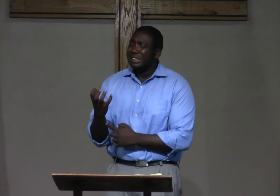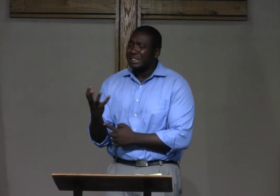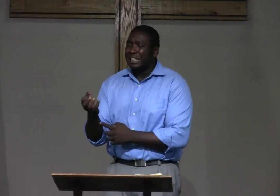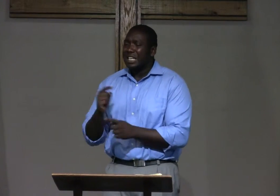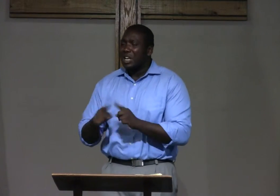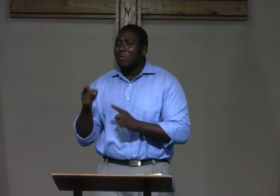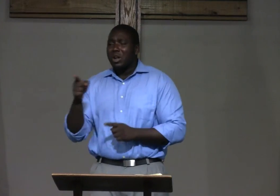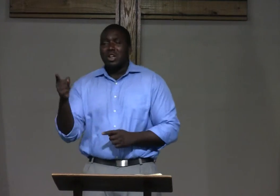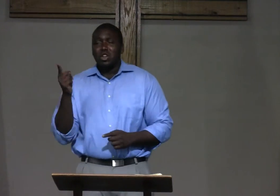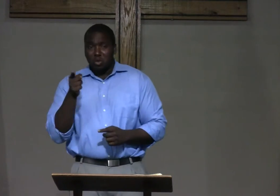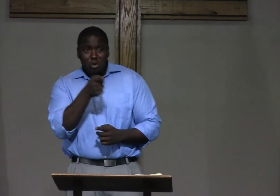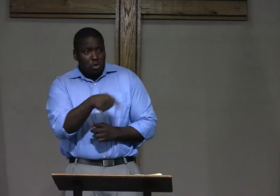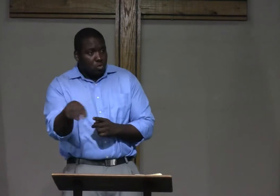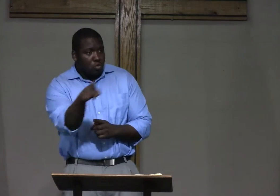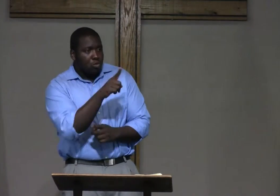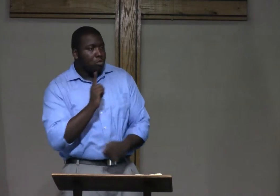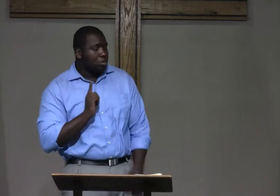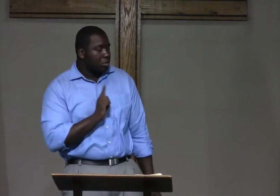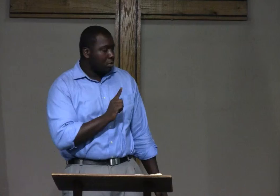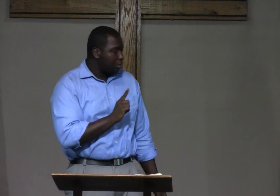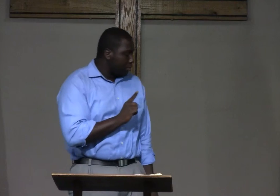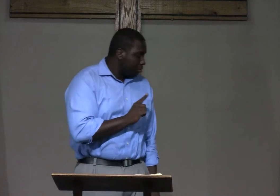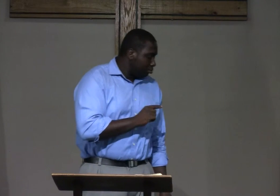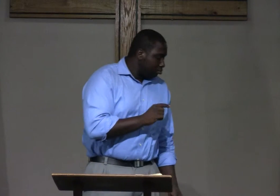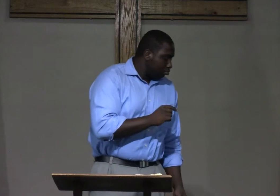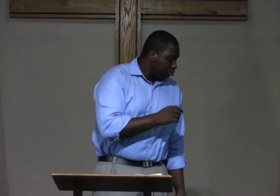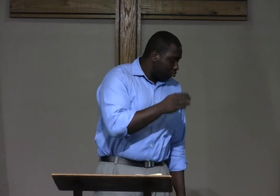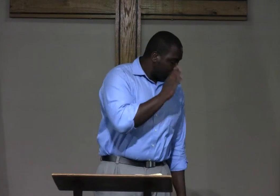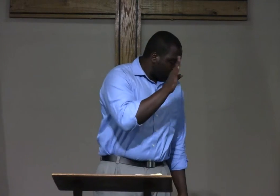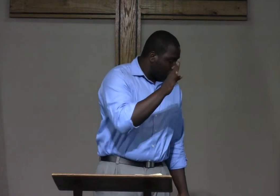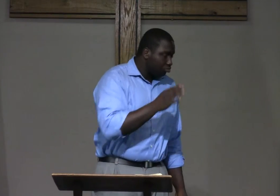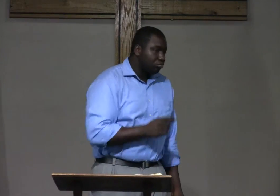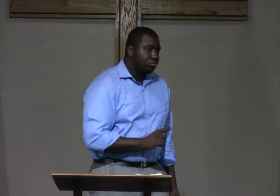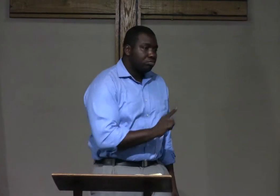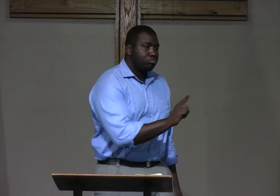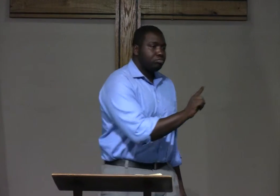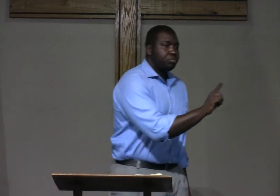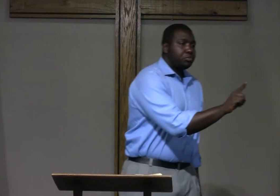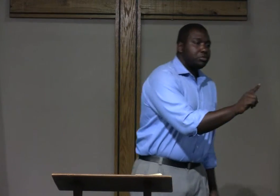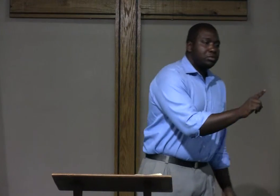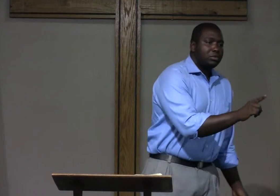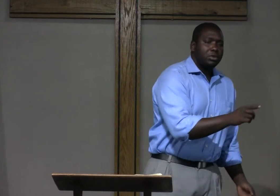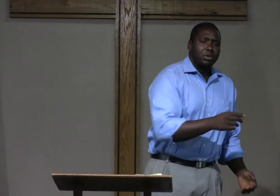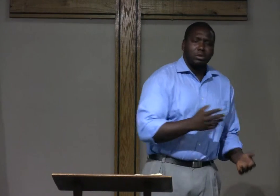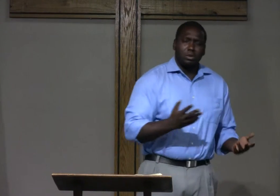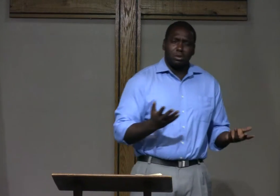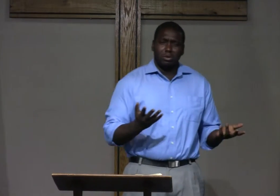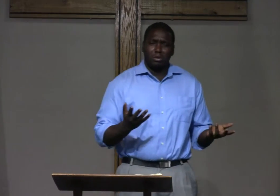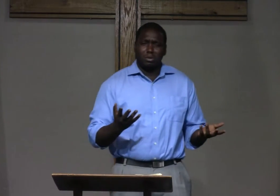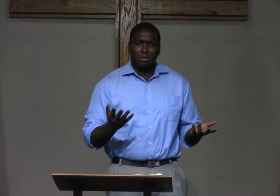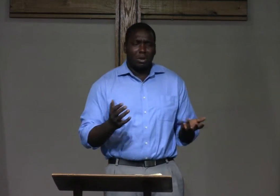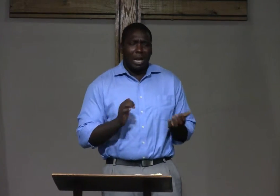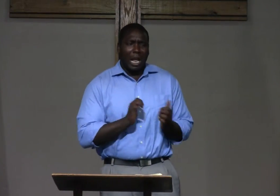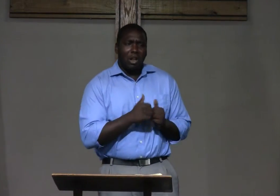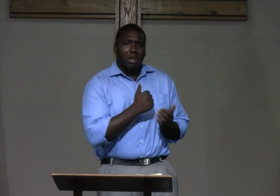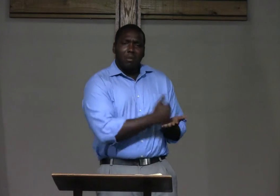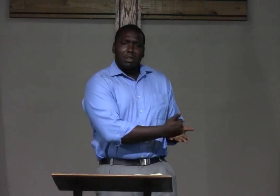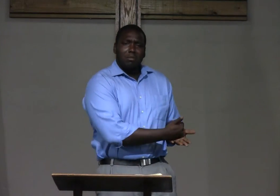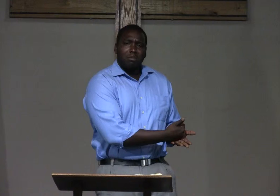If somebody is hungry and you walk up to them and you say hello and then you go on your merry way, how